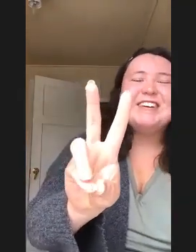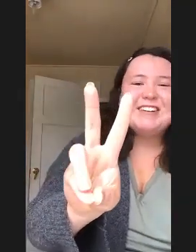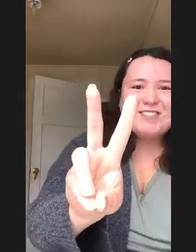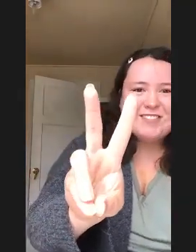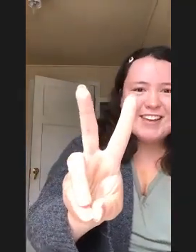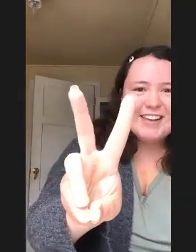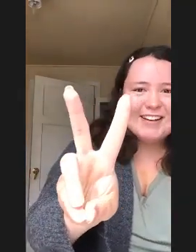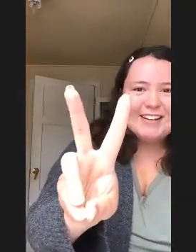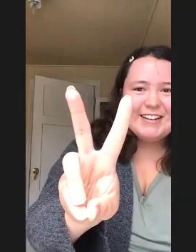V,